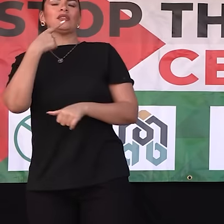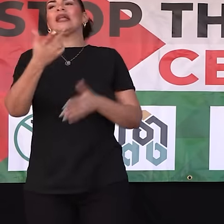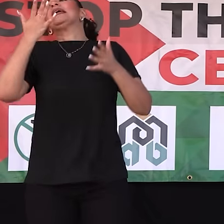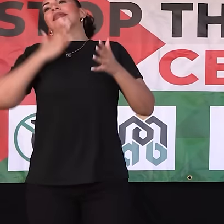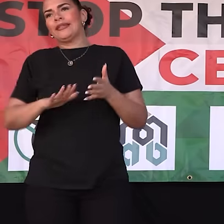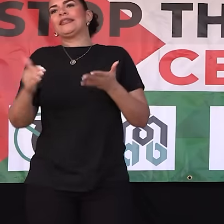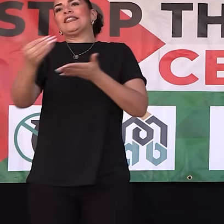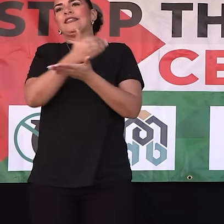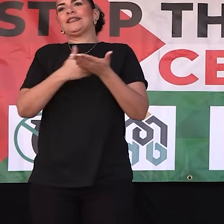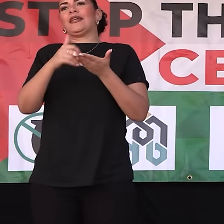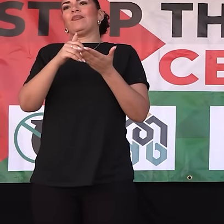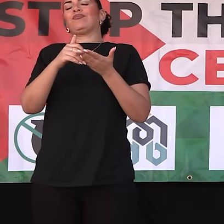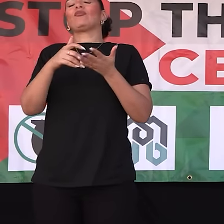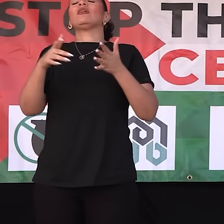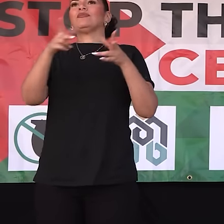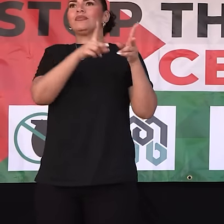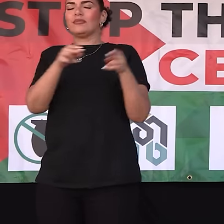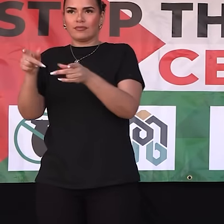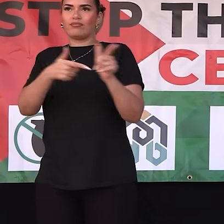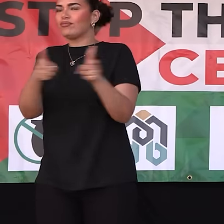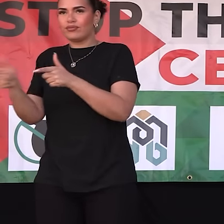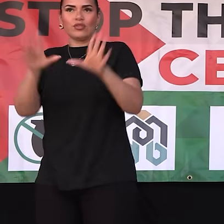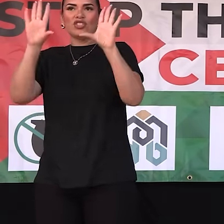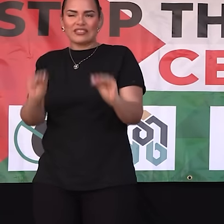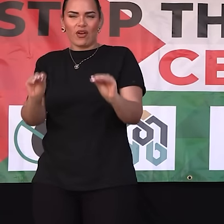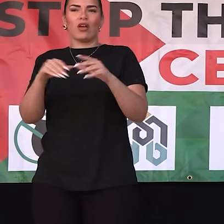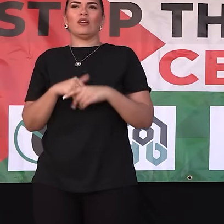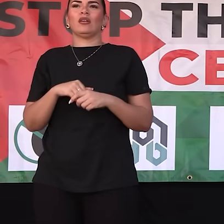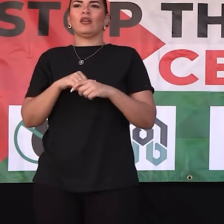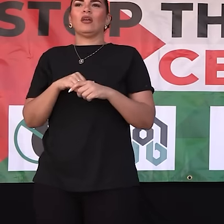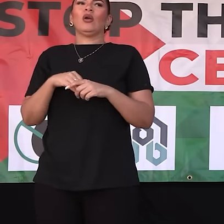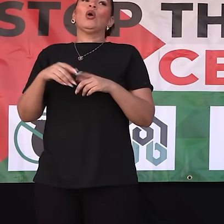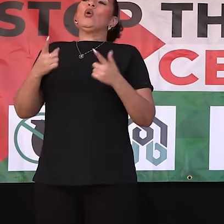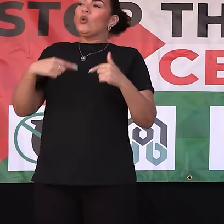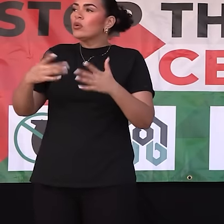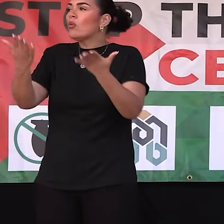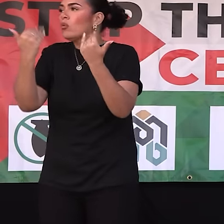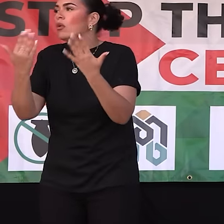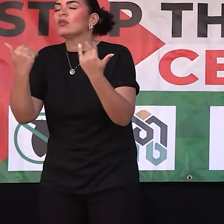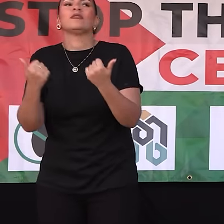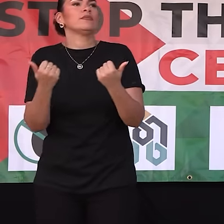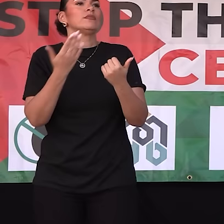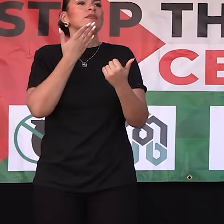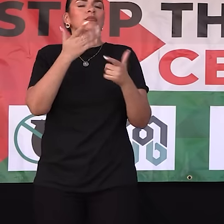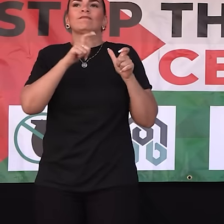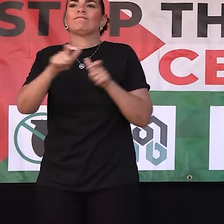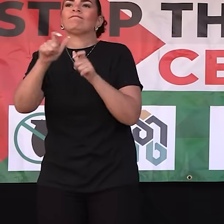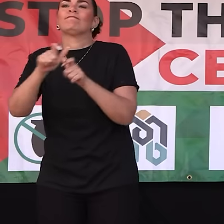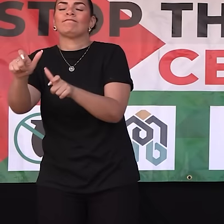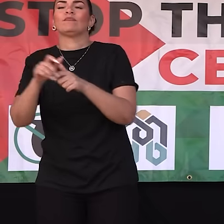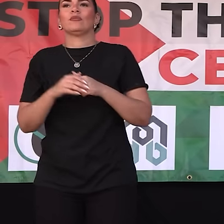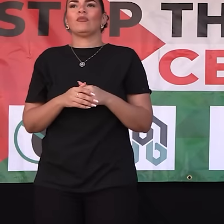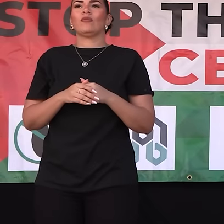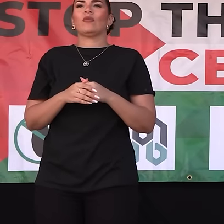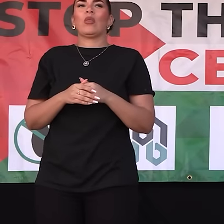ceasefire, we particularly welcome all those people today that are demanding that ceasefire. And if I may say so, can